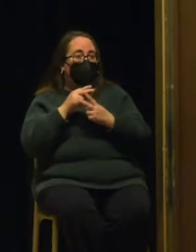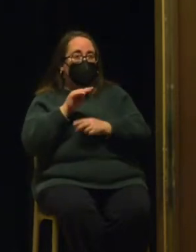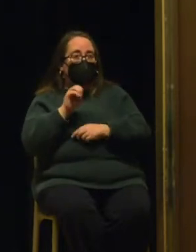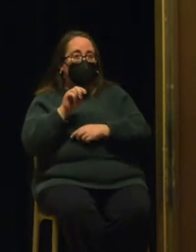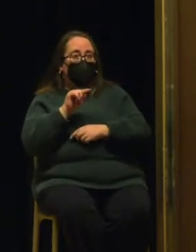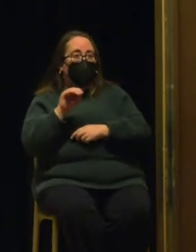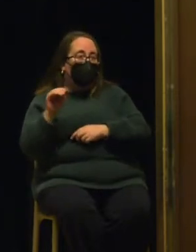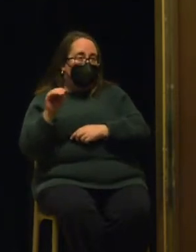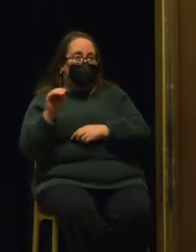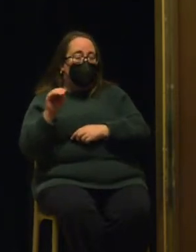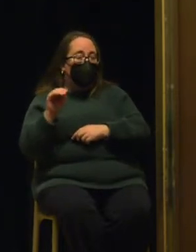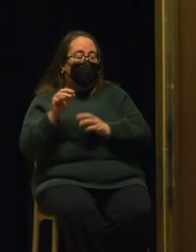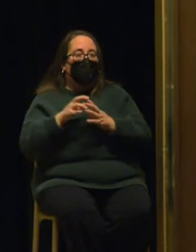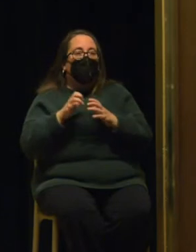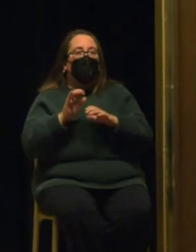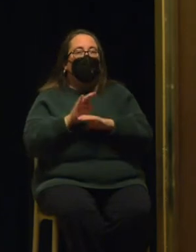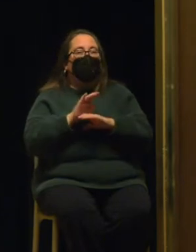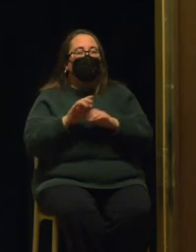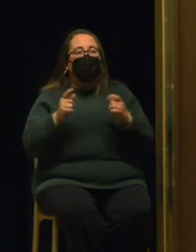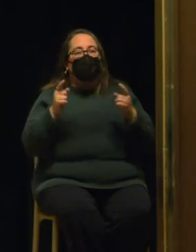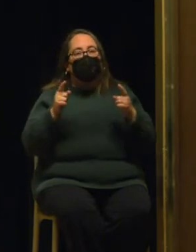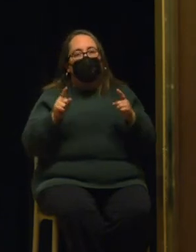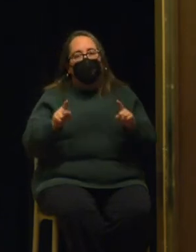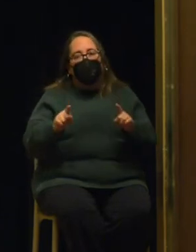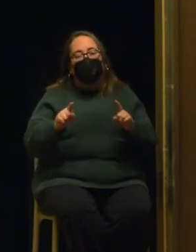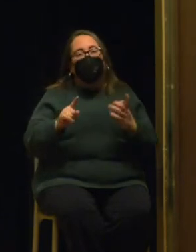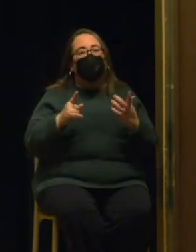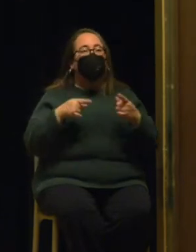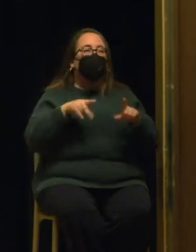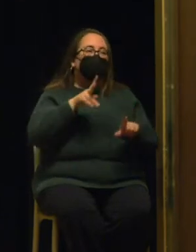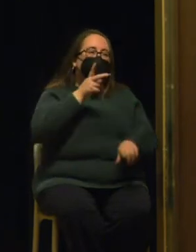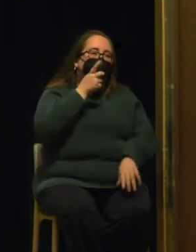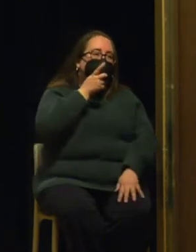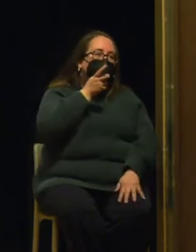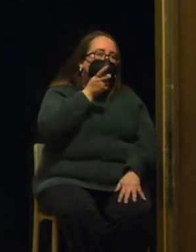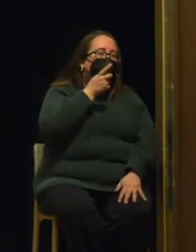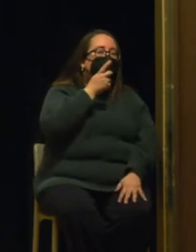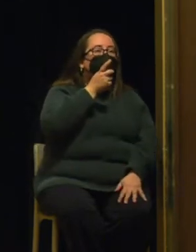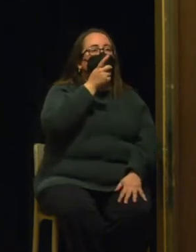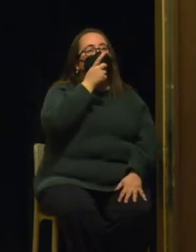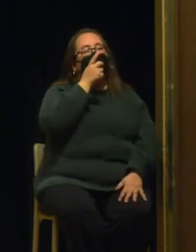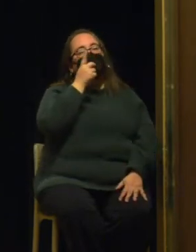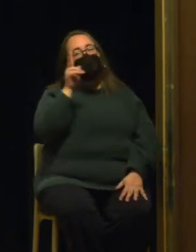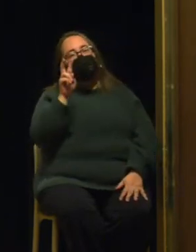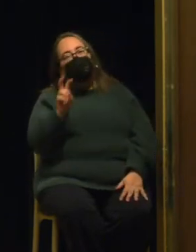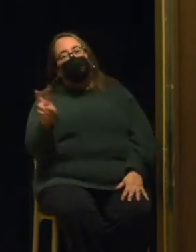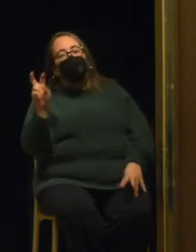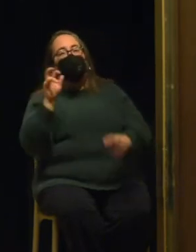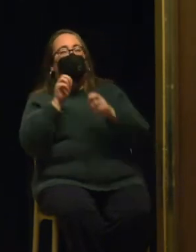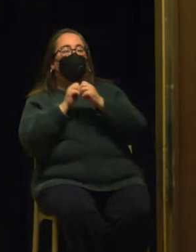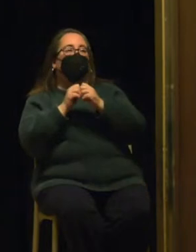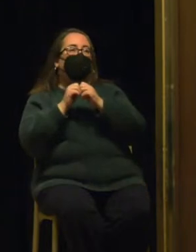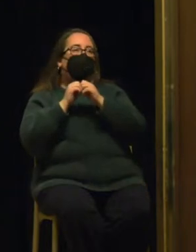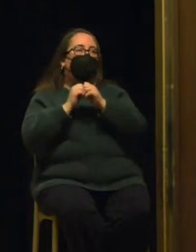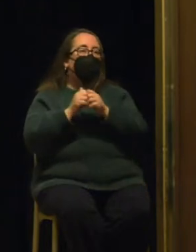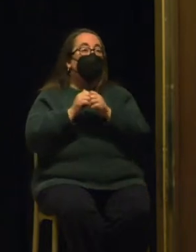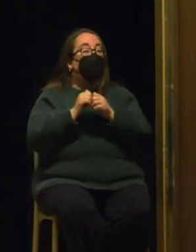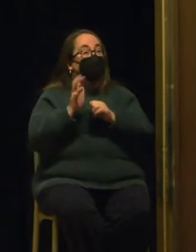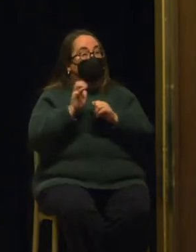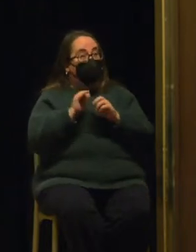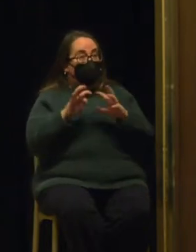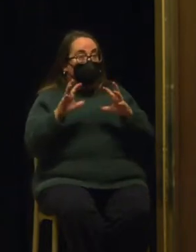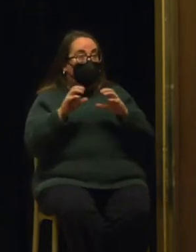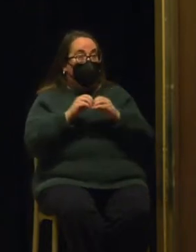you know, so much of the business takes place over dinner, at events, you travel together. You know, we used to have meetings